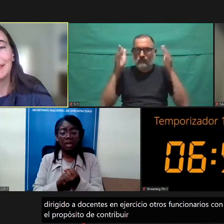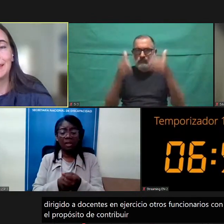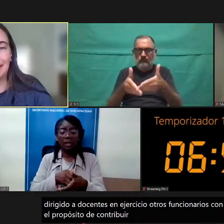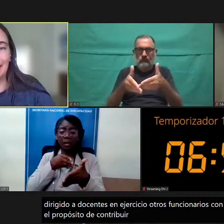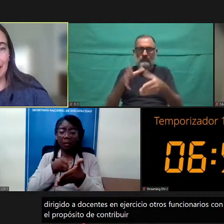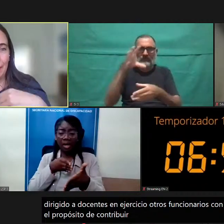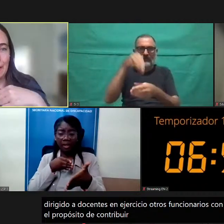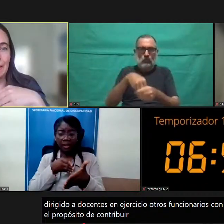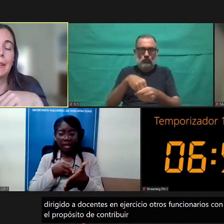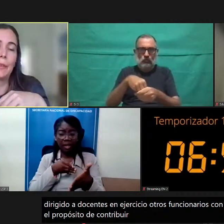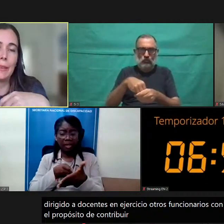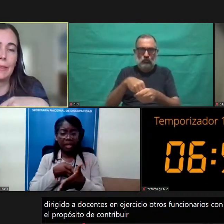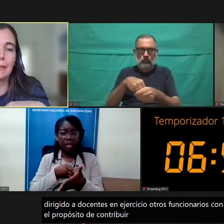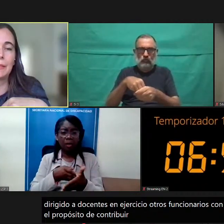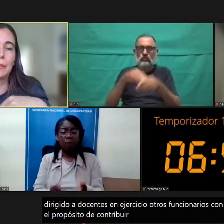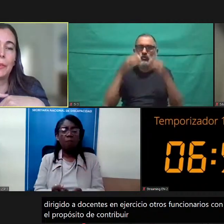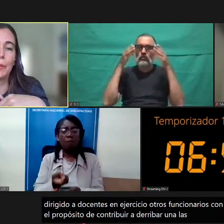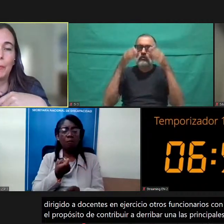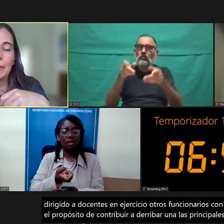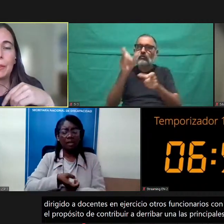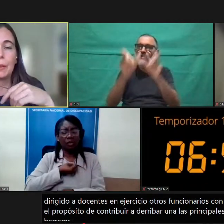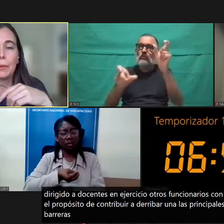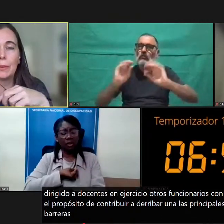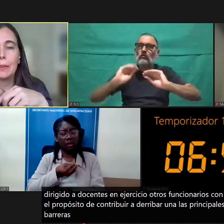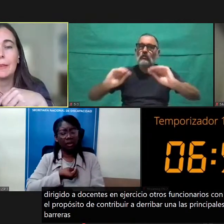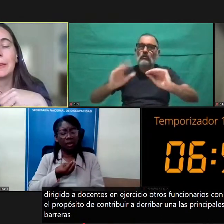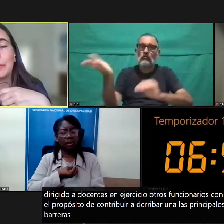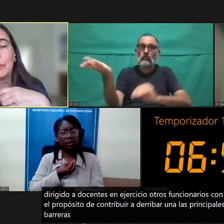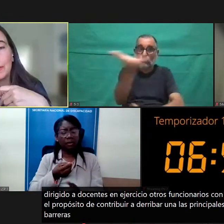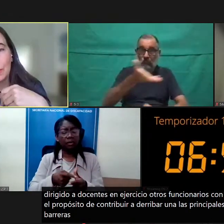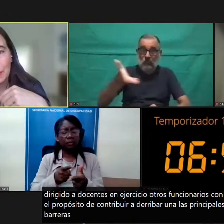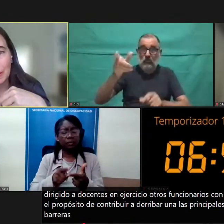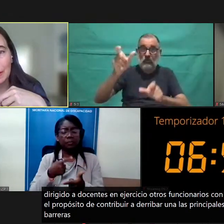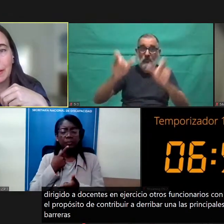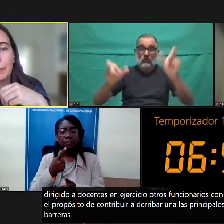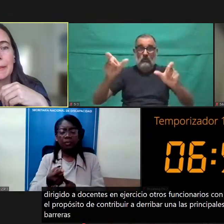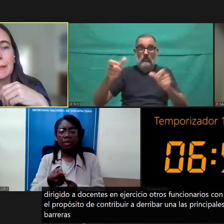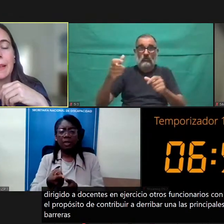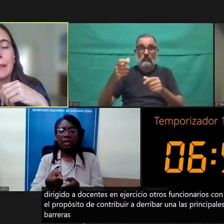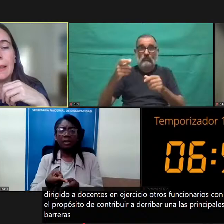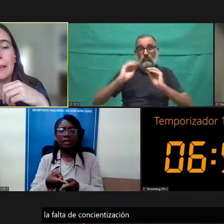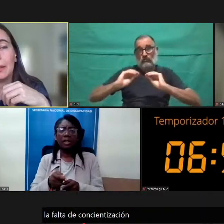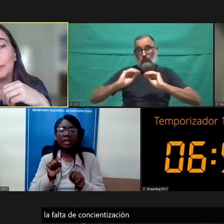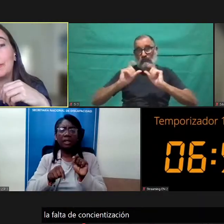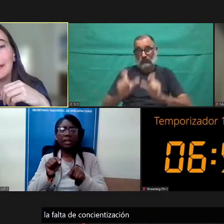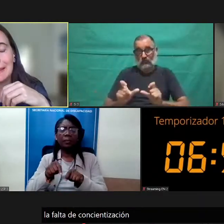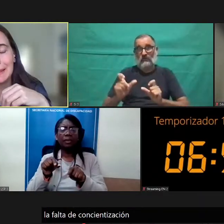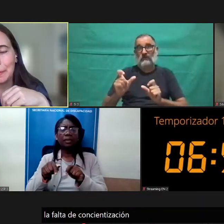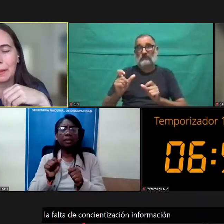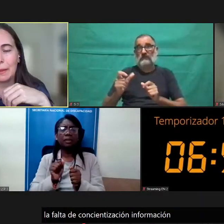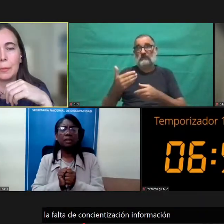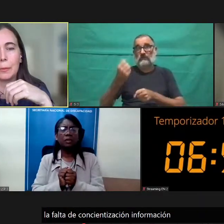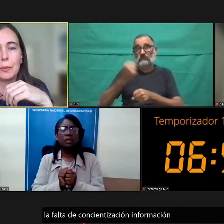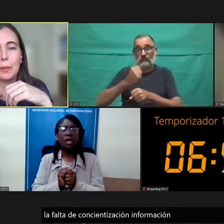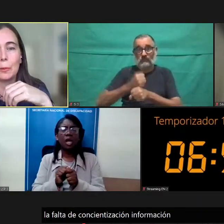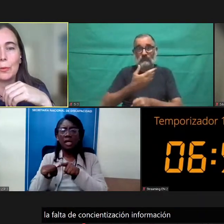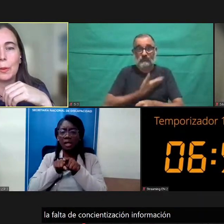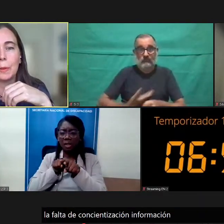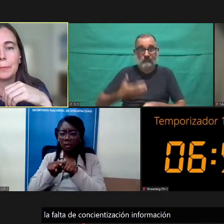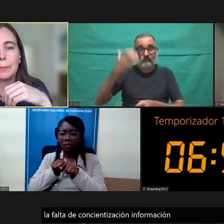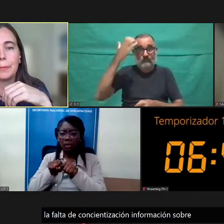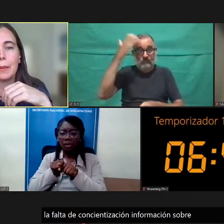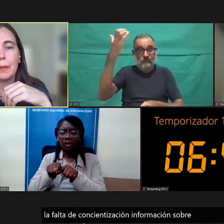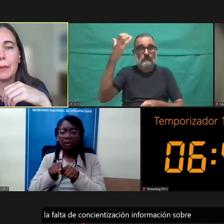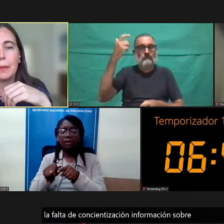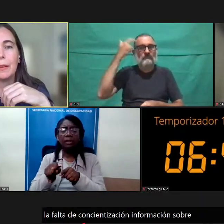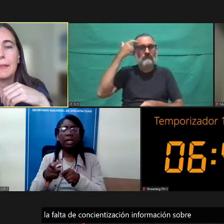to removing one of the main barriers which is the lack of concentration of raising awareness and training of